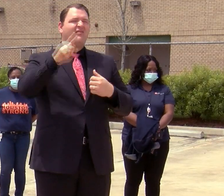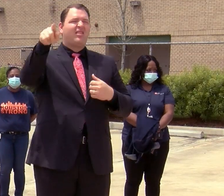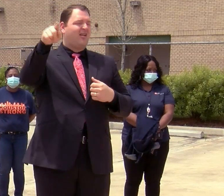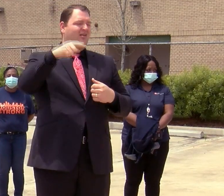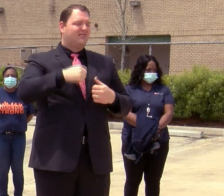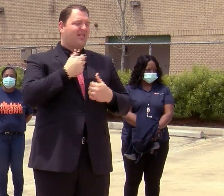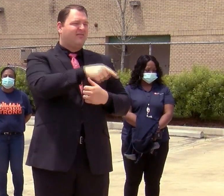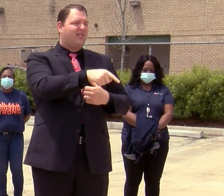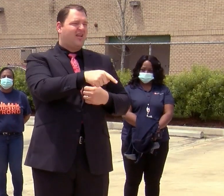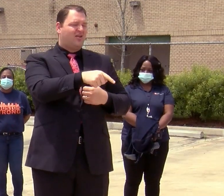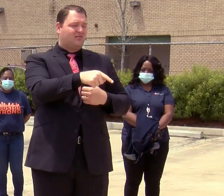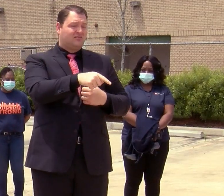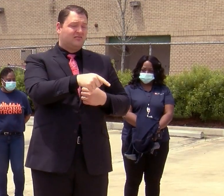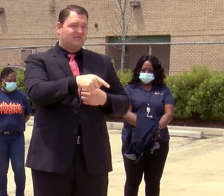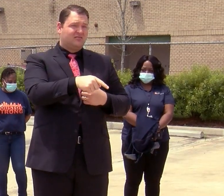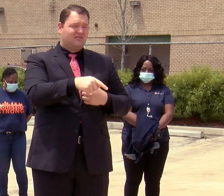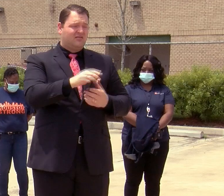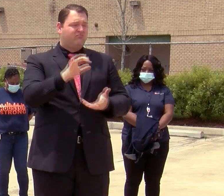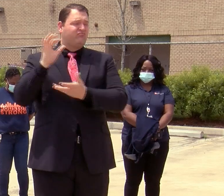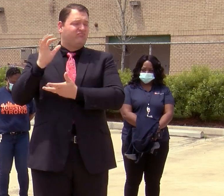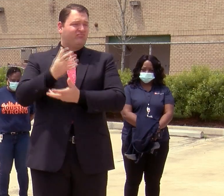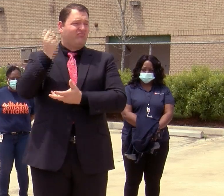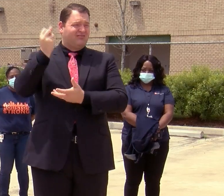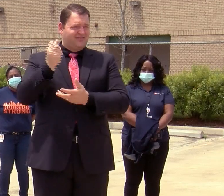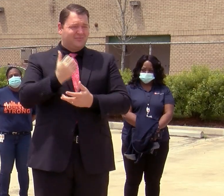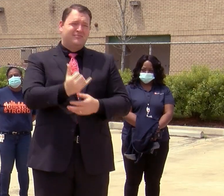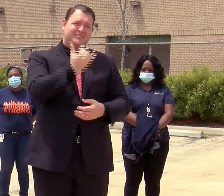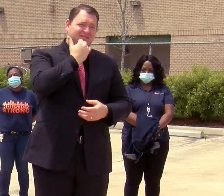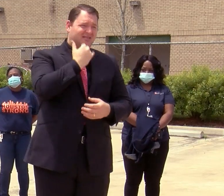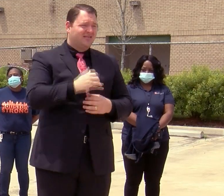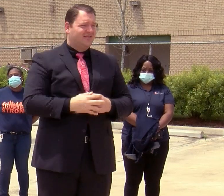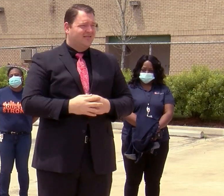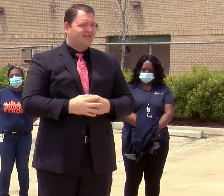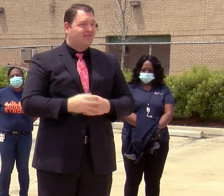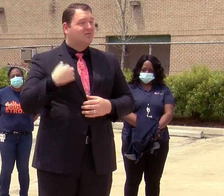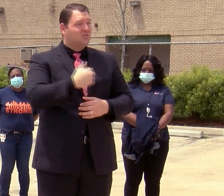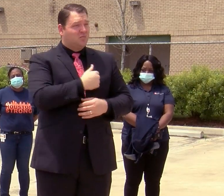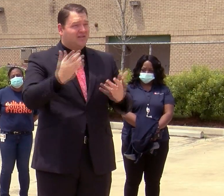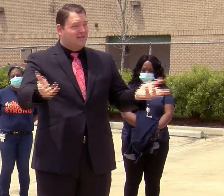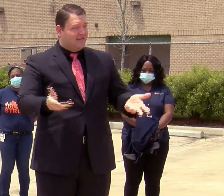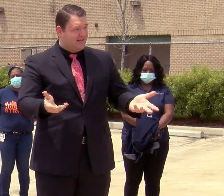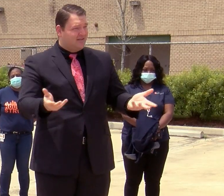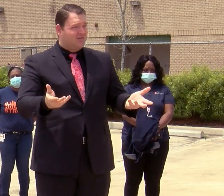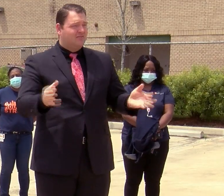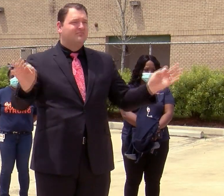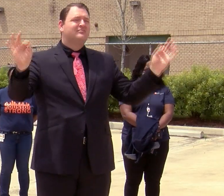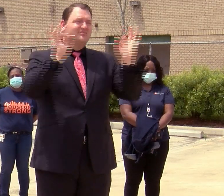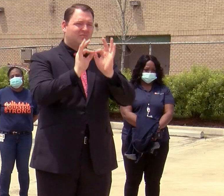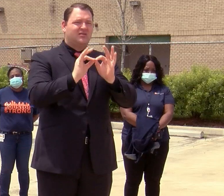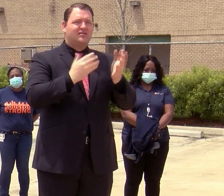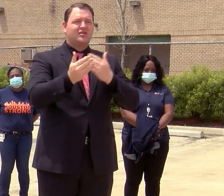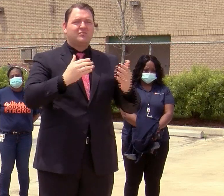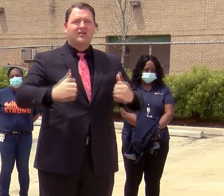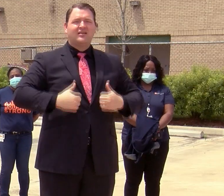we reside is always important. But this pandemic has demonstrated to us that that which